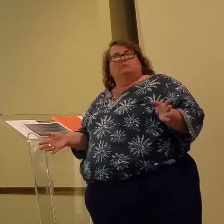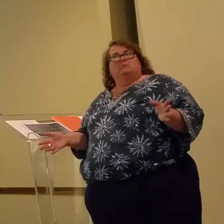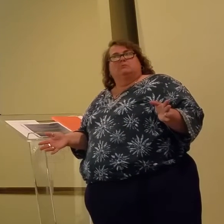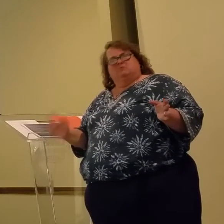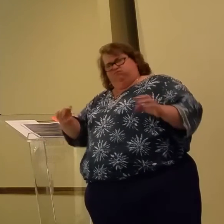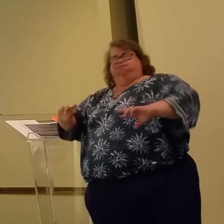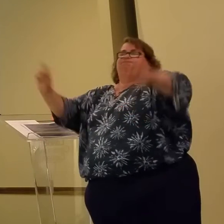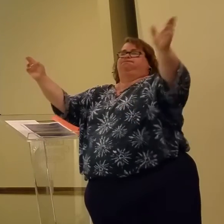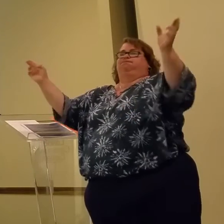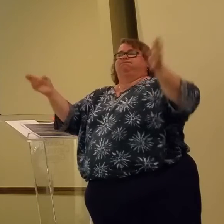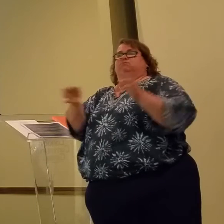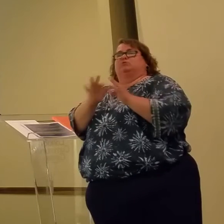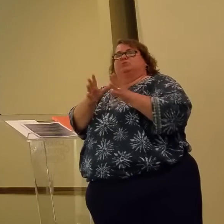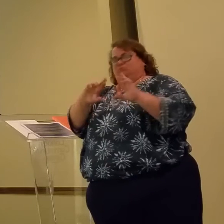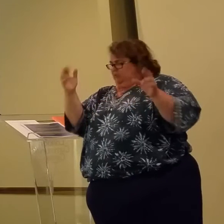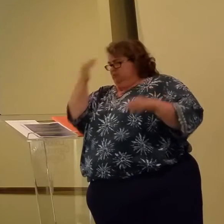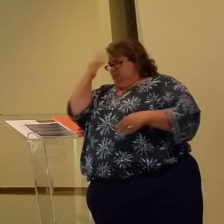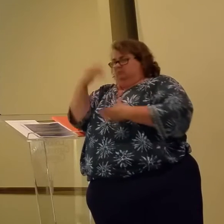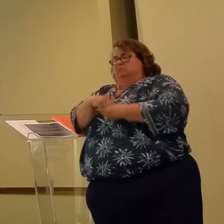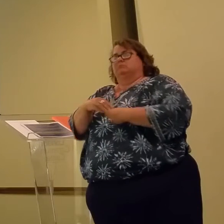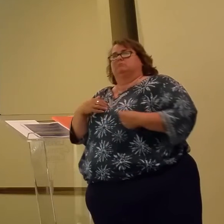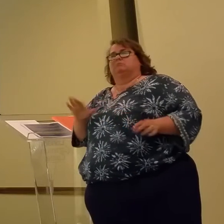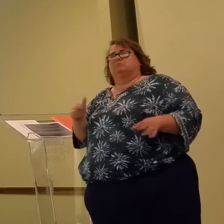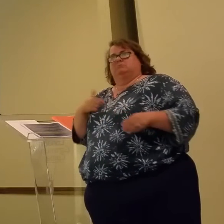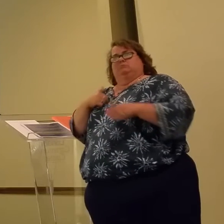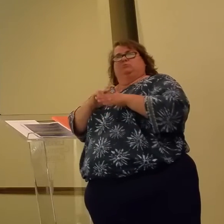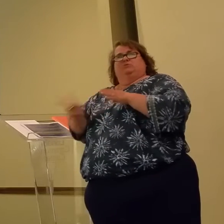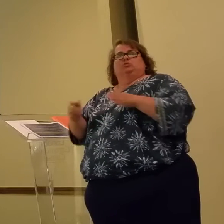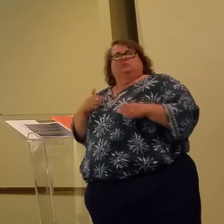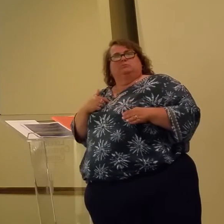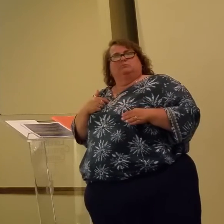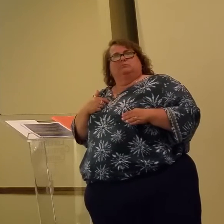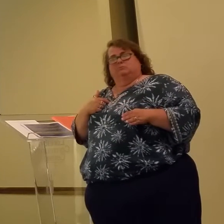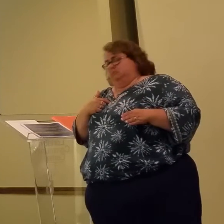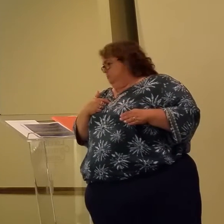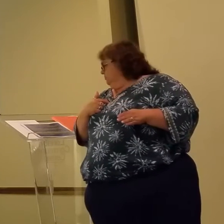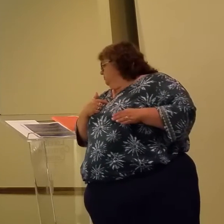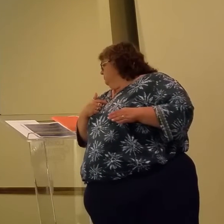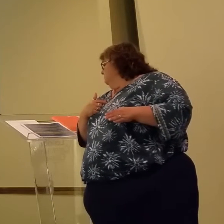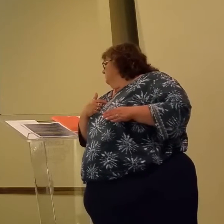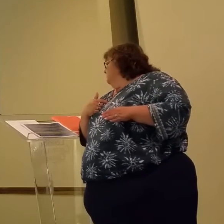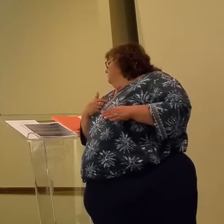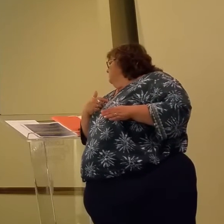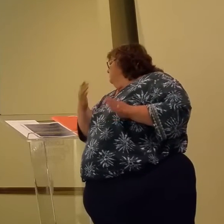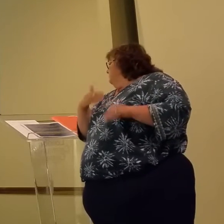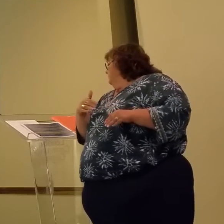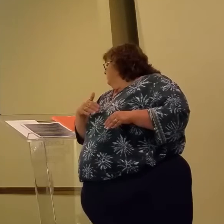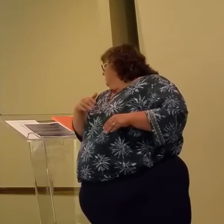interpreter situations. They have to know many things and conduct themselves